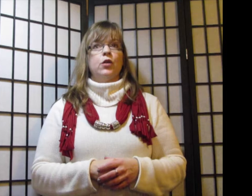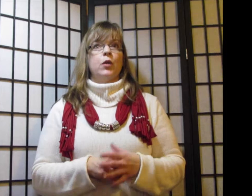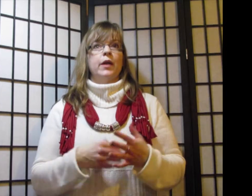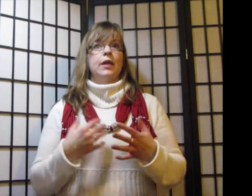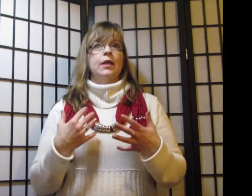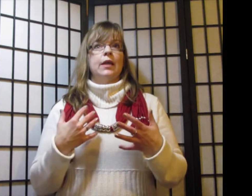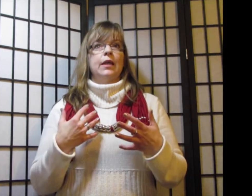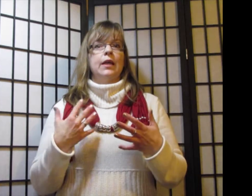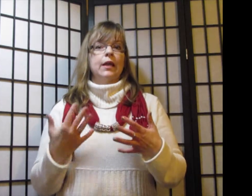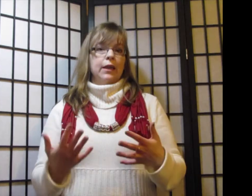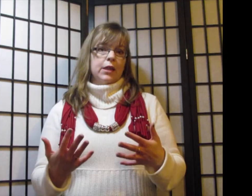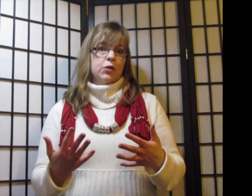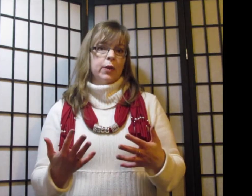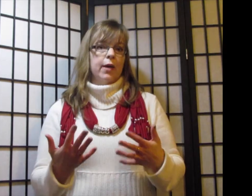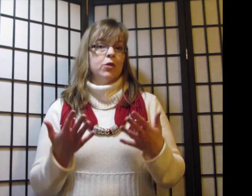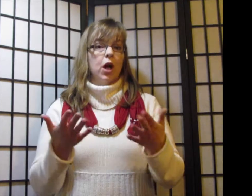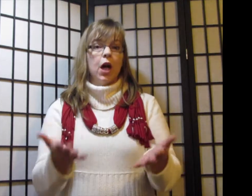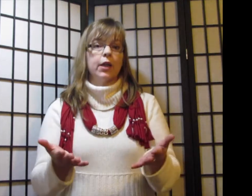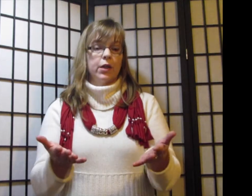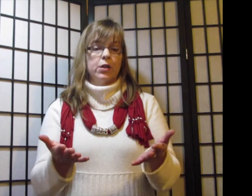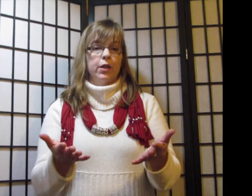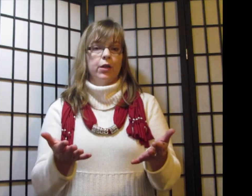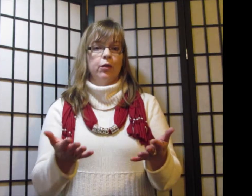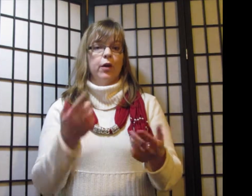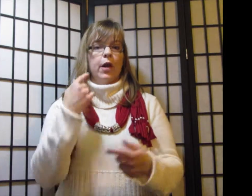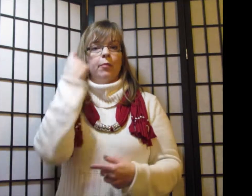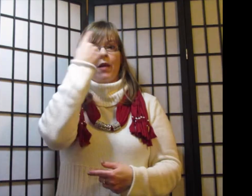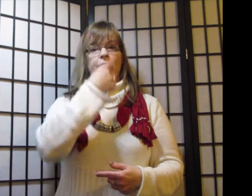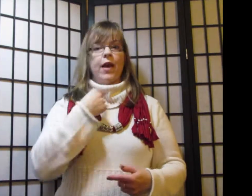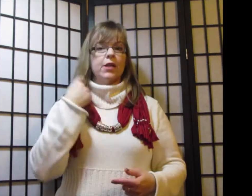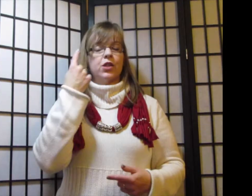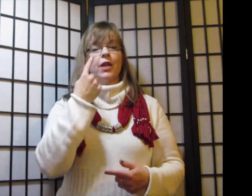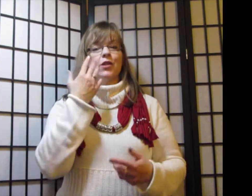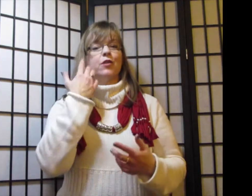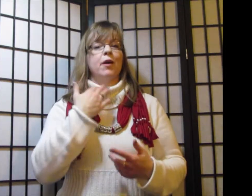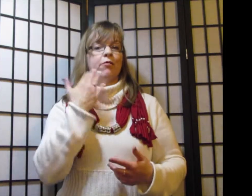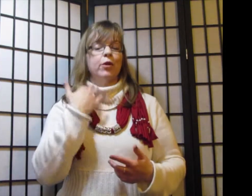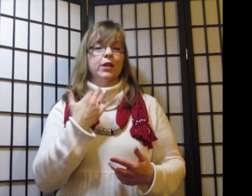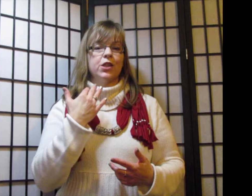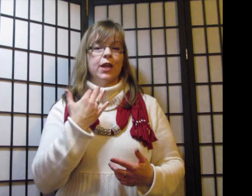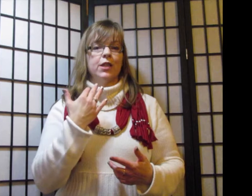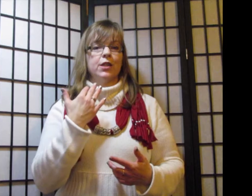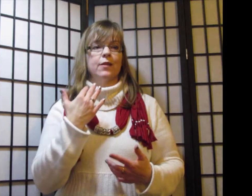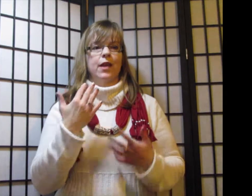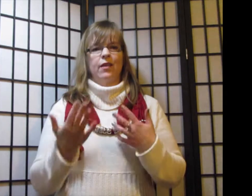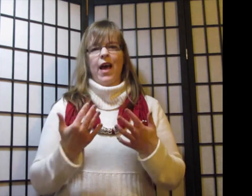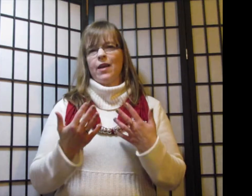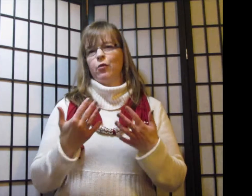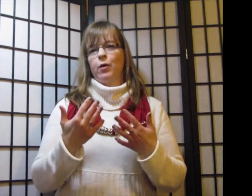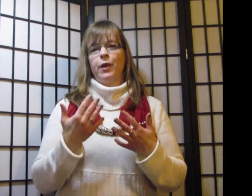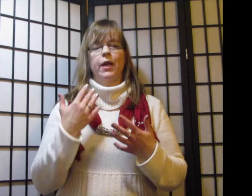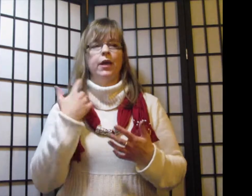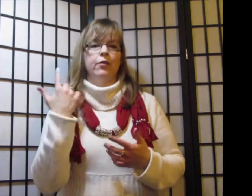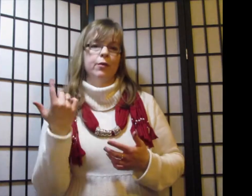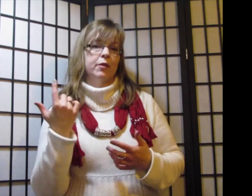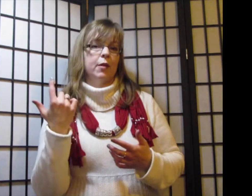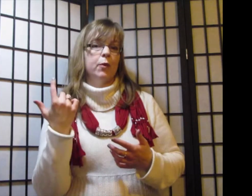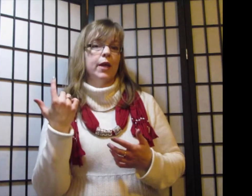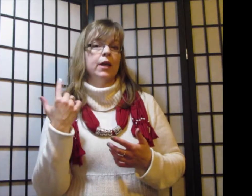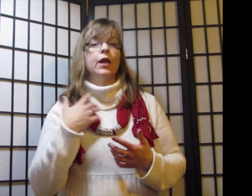So in English, when I'm talking to you, my face changes, my voice changes, and a lot of what we hear from someone,